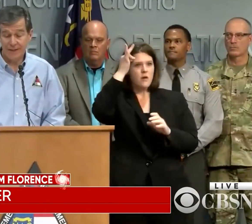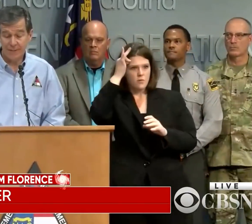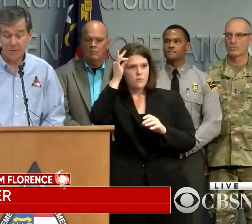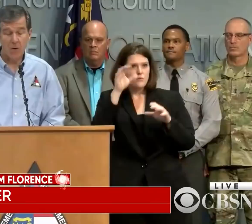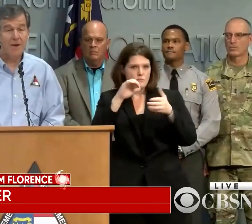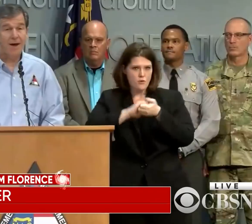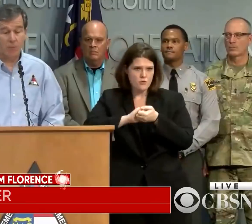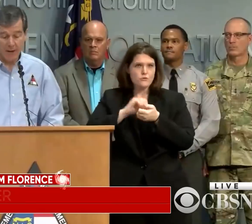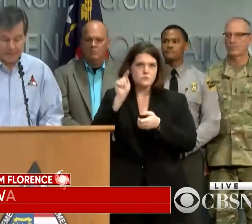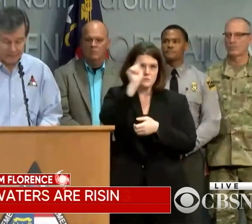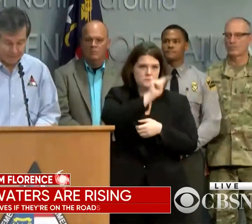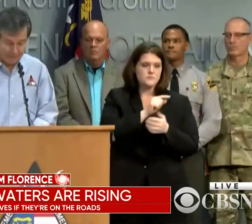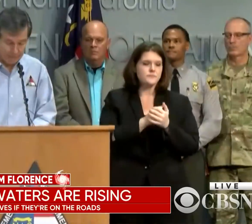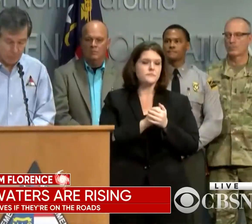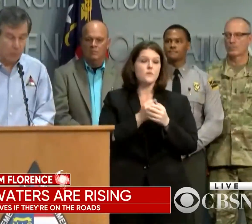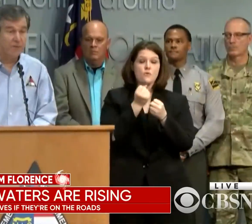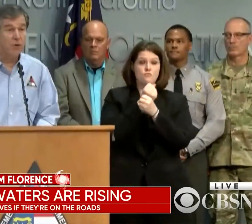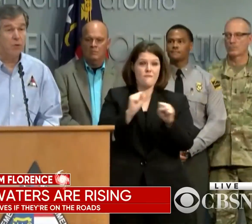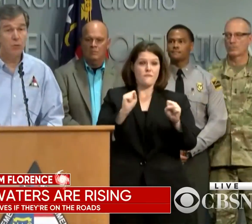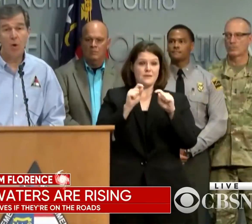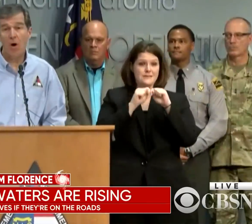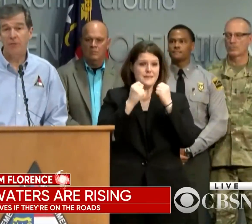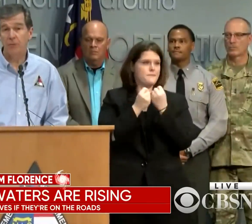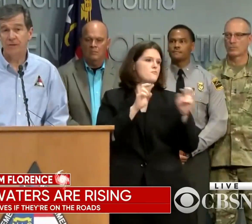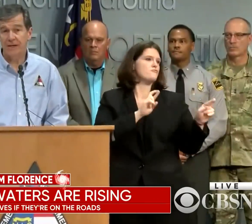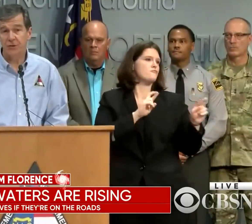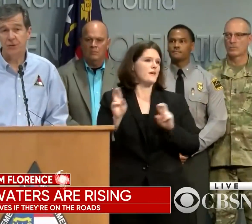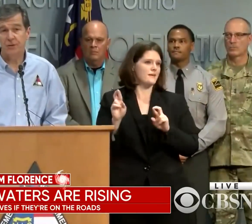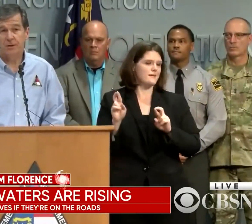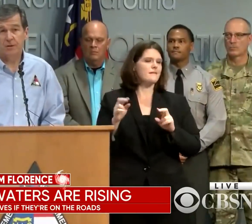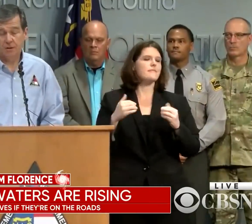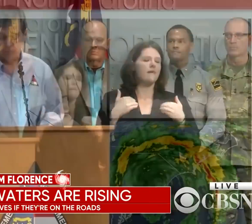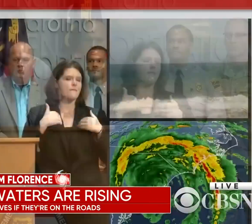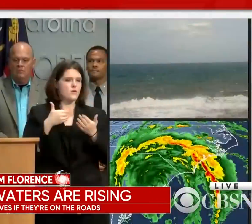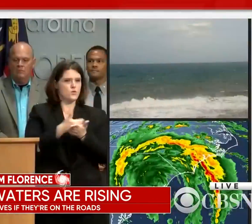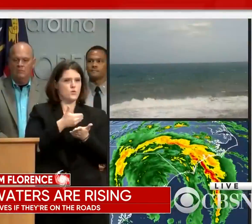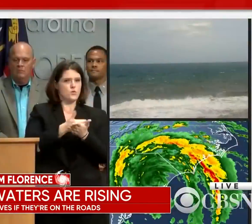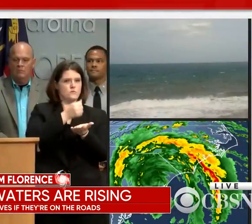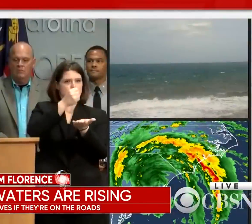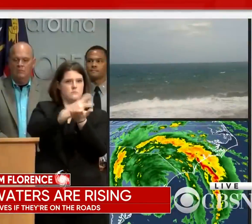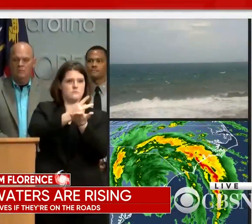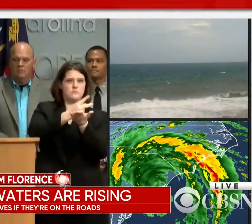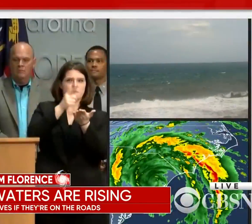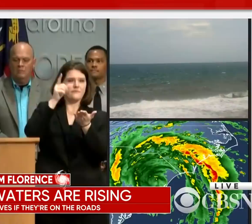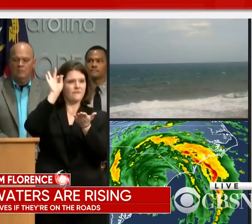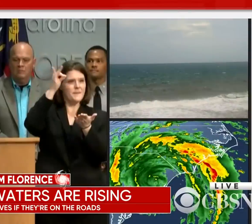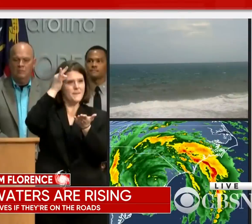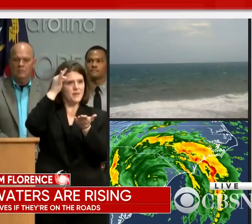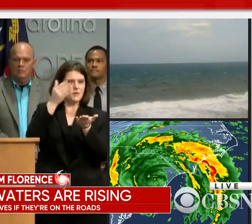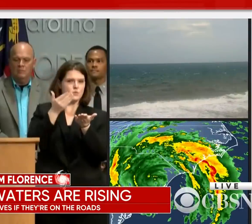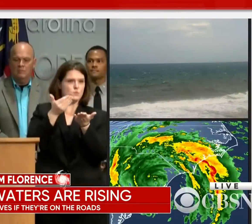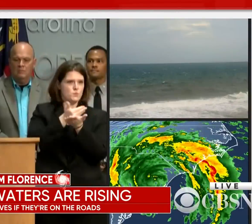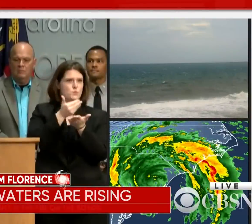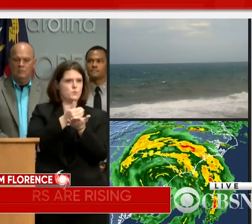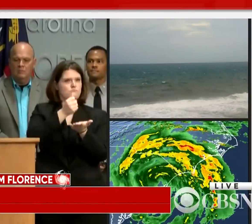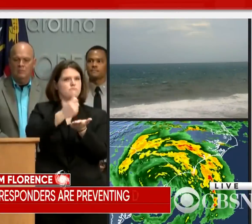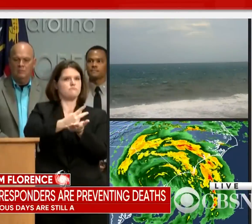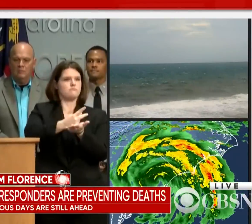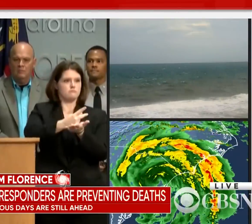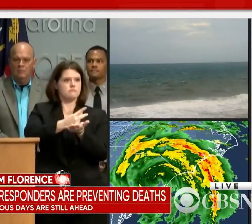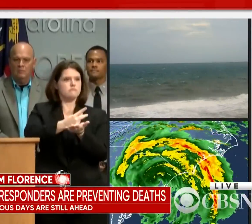Recovery teams are now ready with new authorization from FEMA. Last